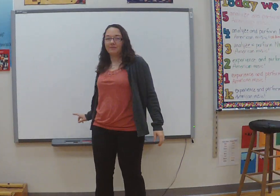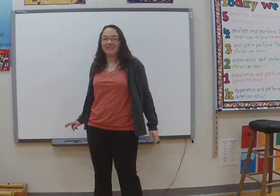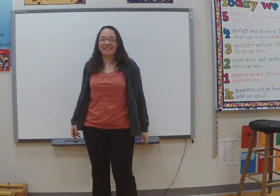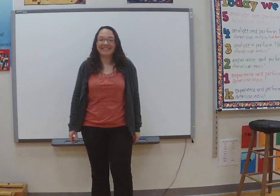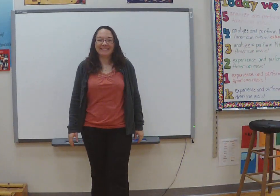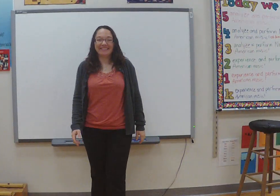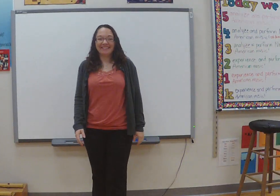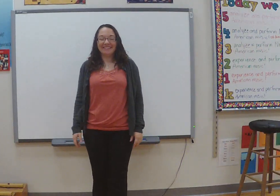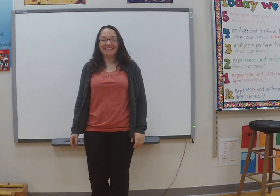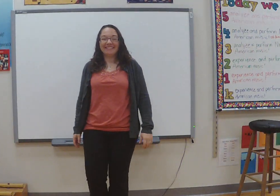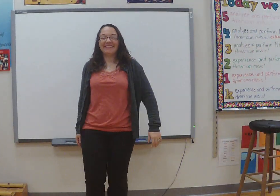Music